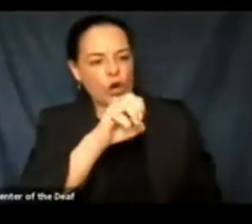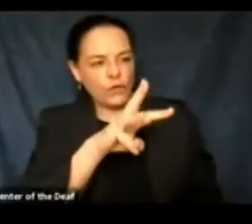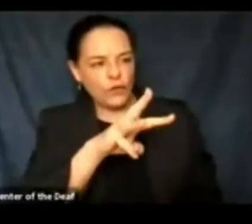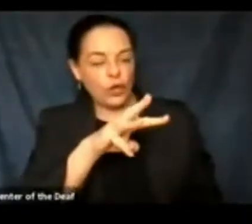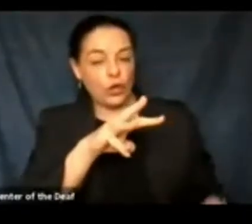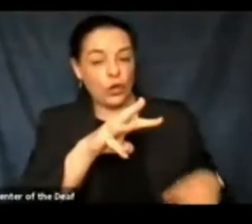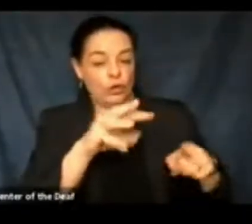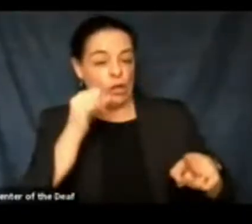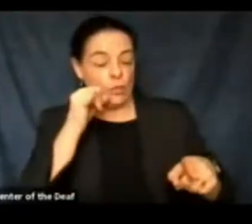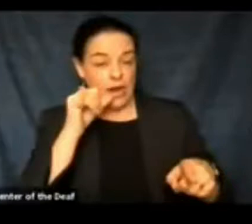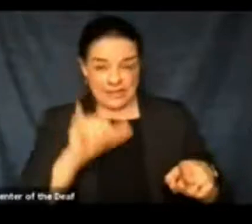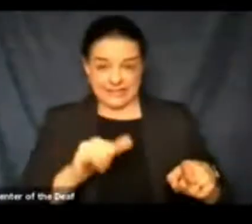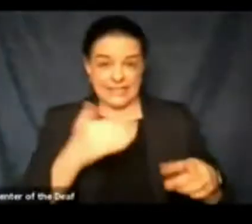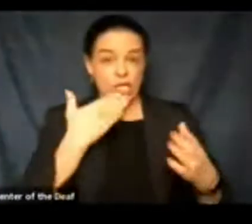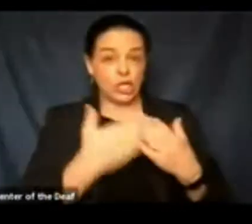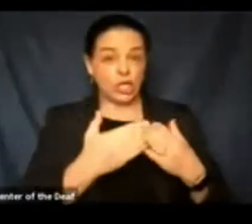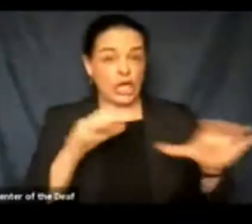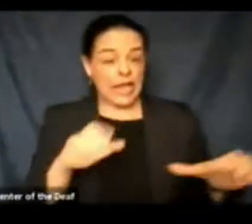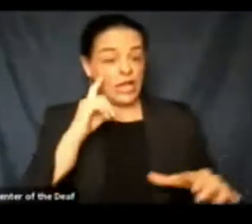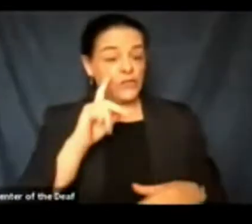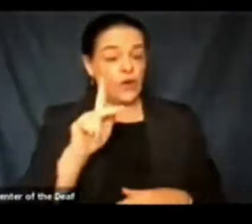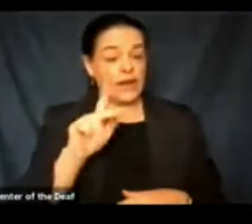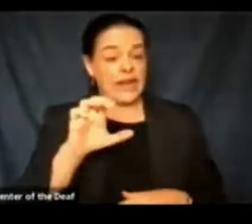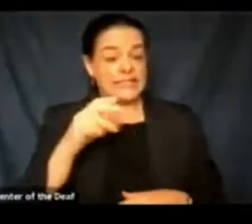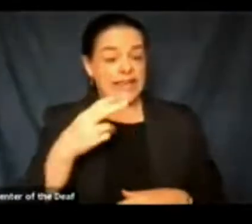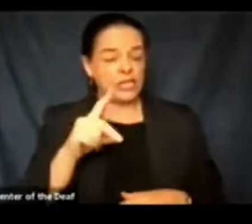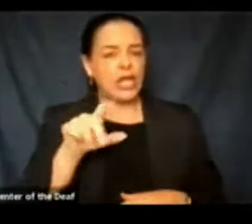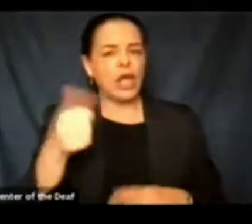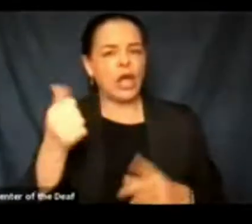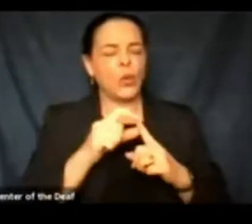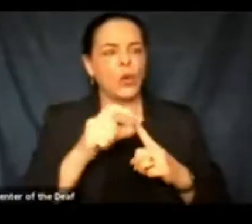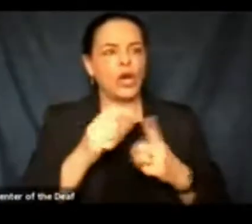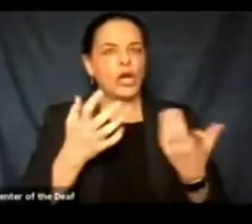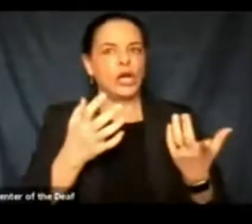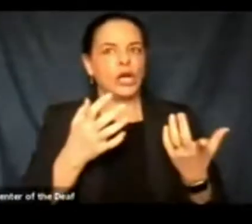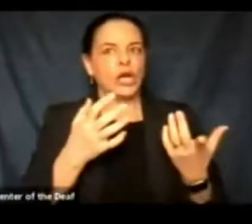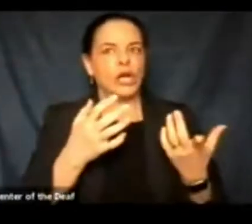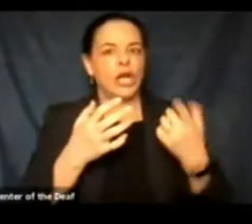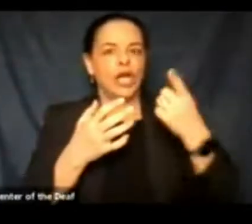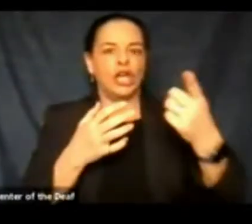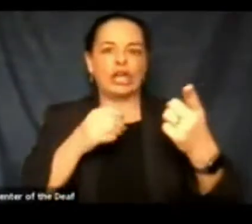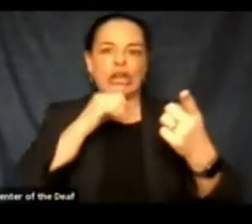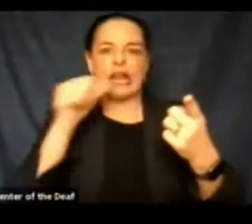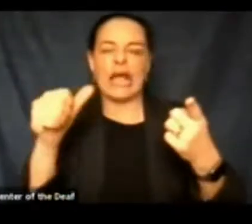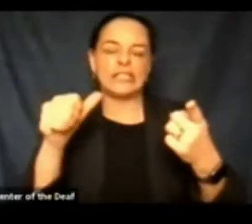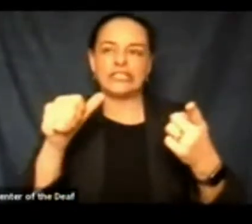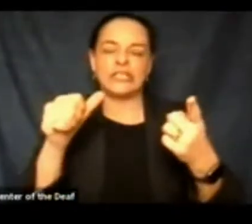reassuring action for KCHD? In other words, you are not beating your head on the wall?